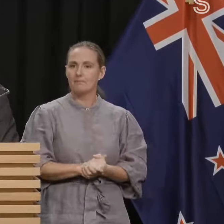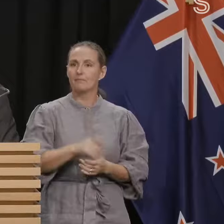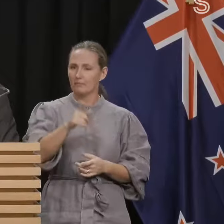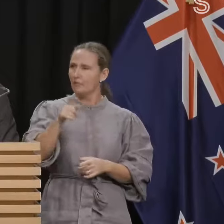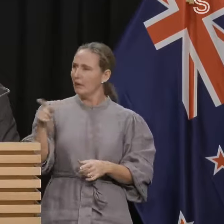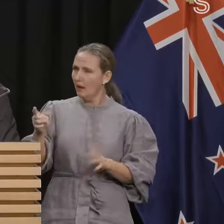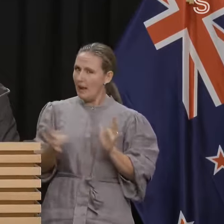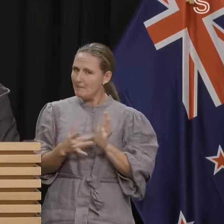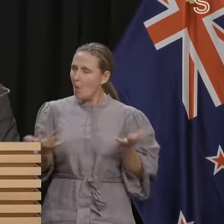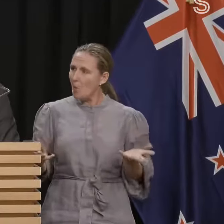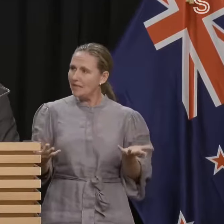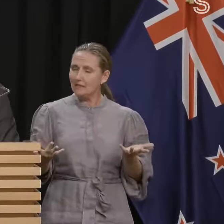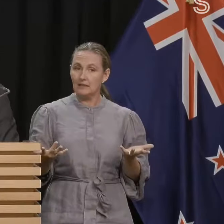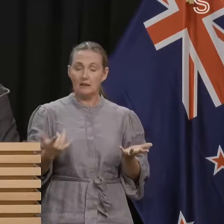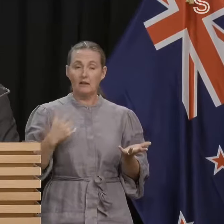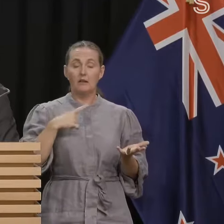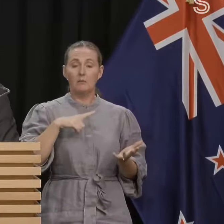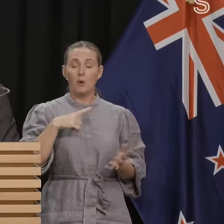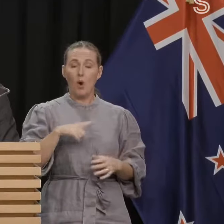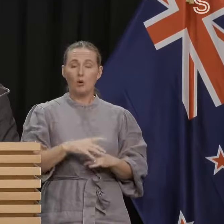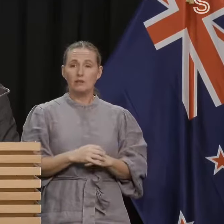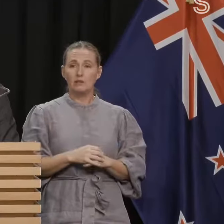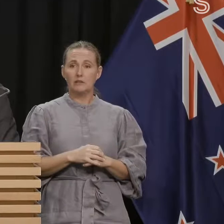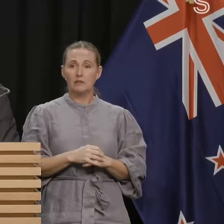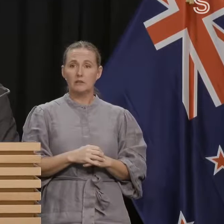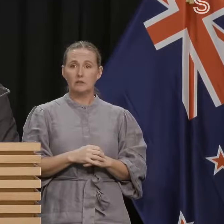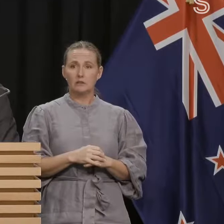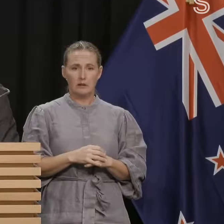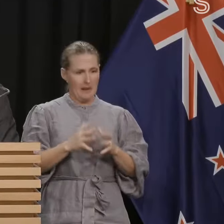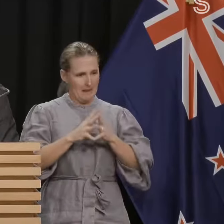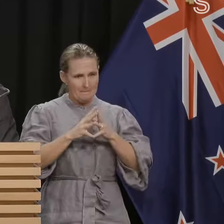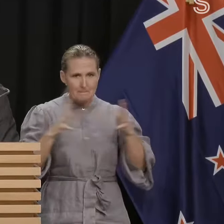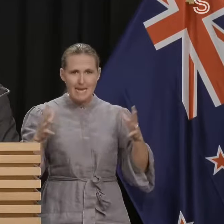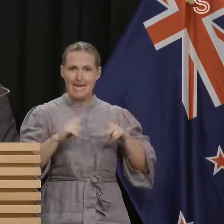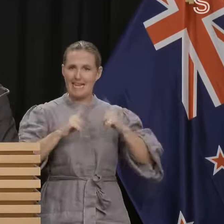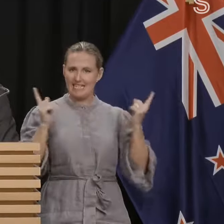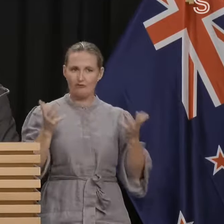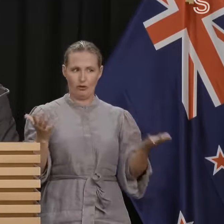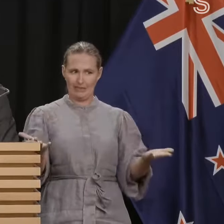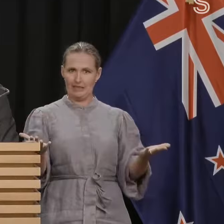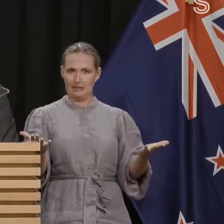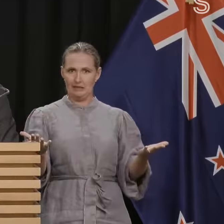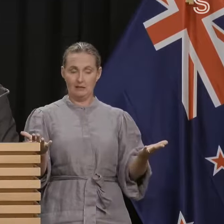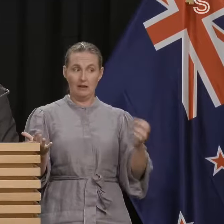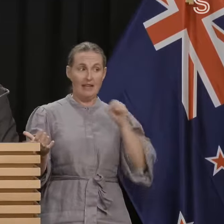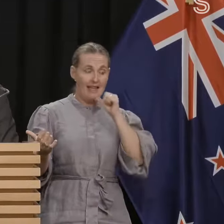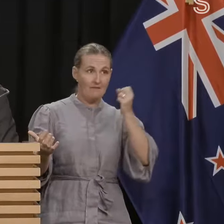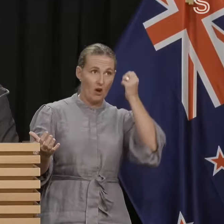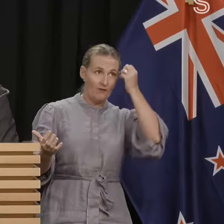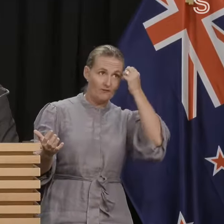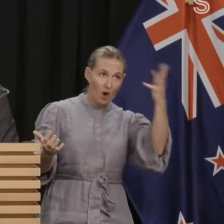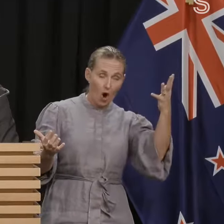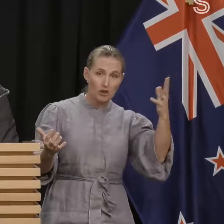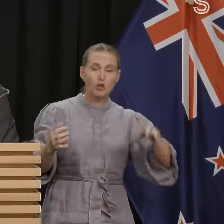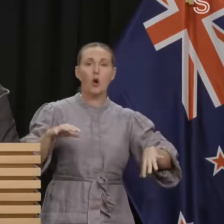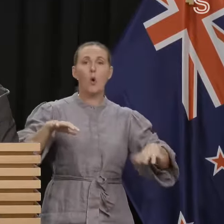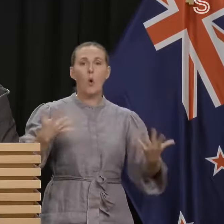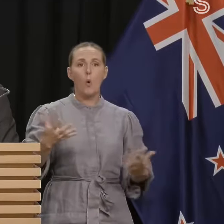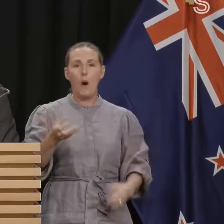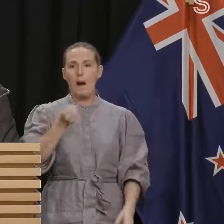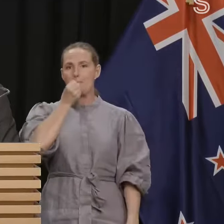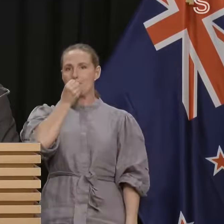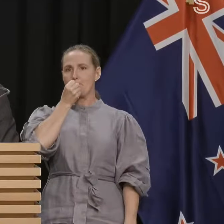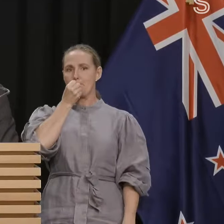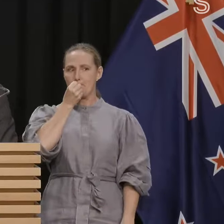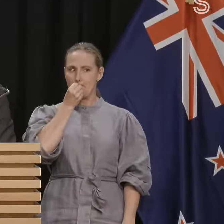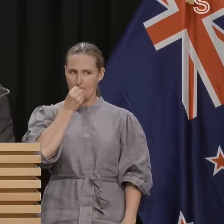matter though, because you're either holding. There's a very big difference between forgetting something and holding something